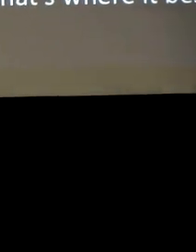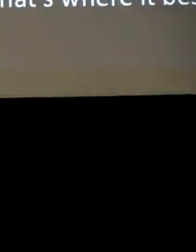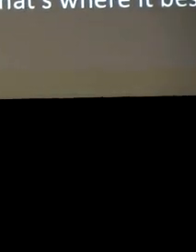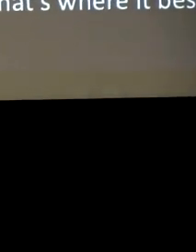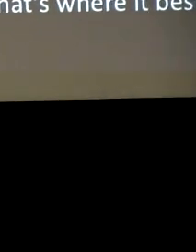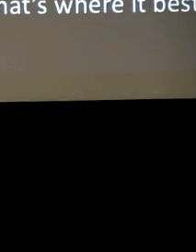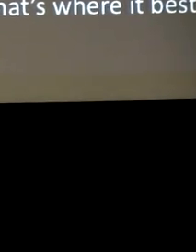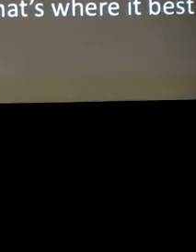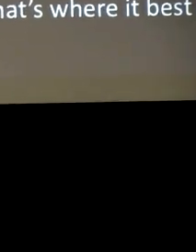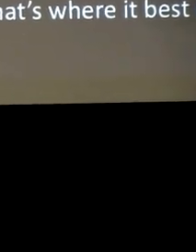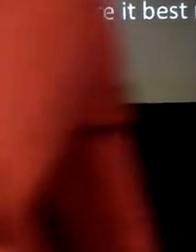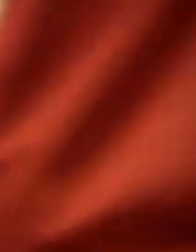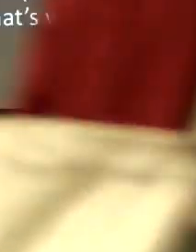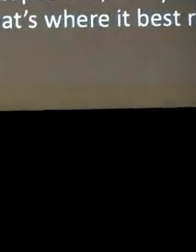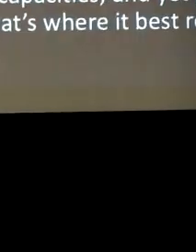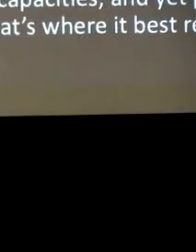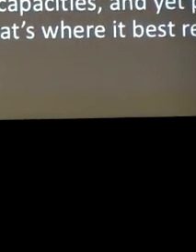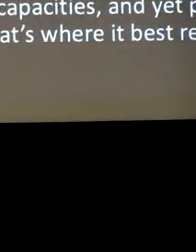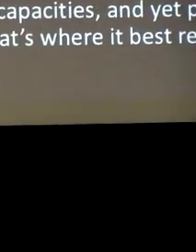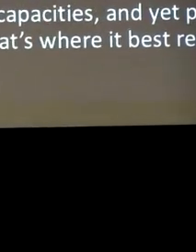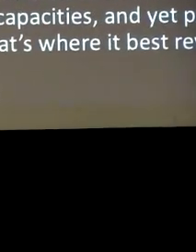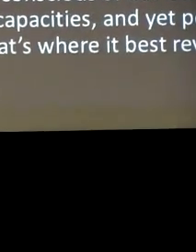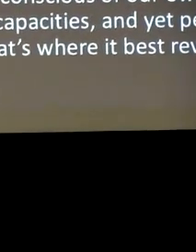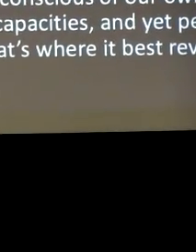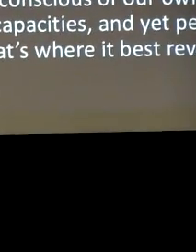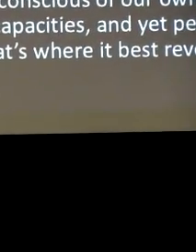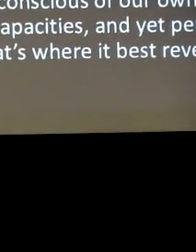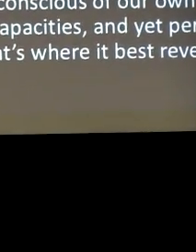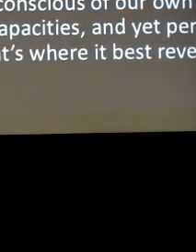Community Lecture Series Committee, it's my